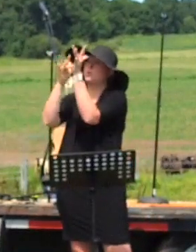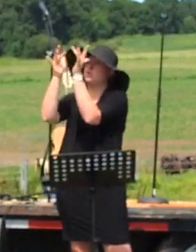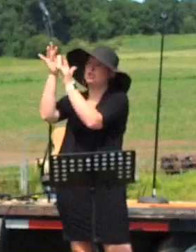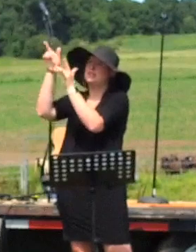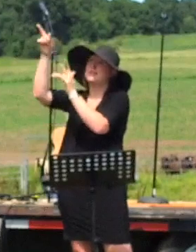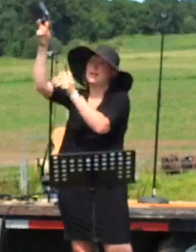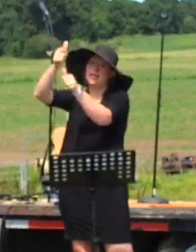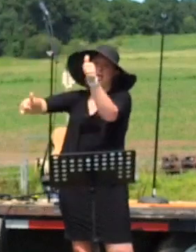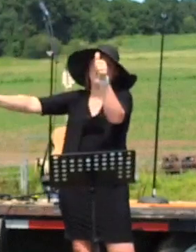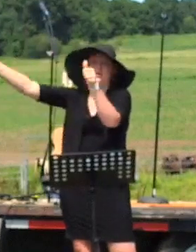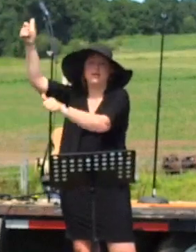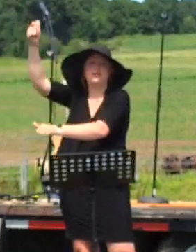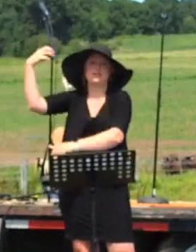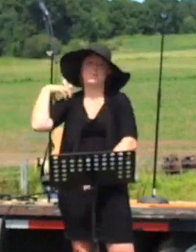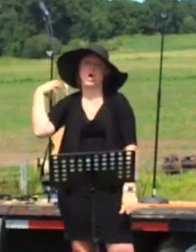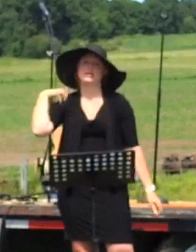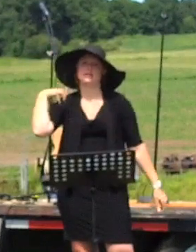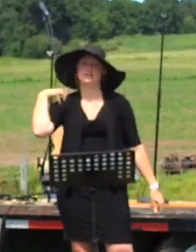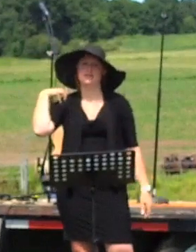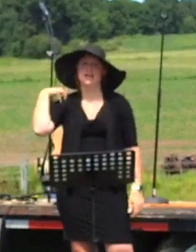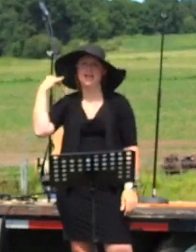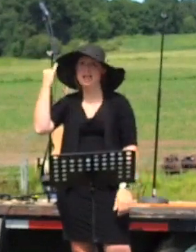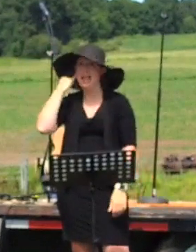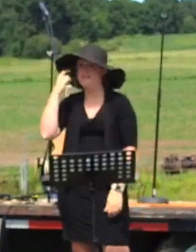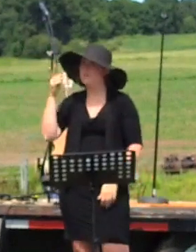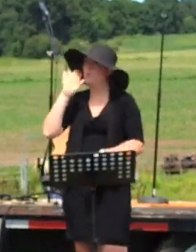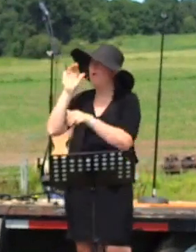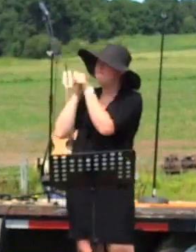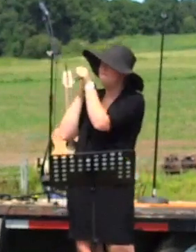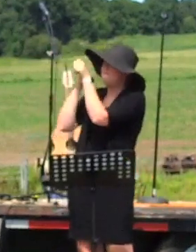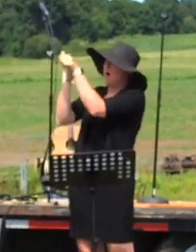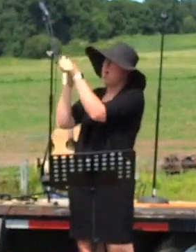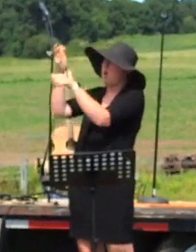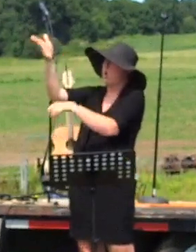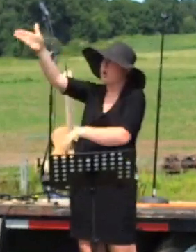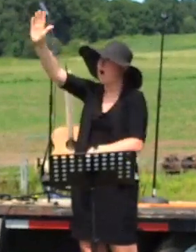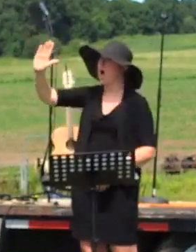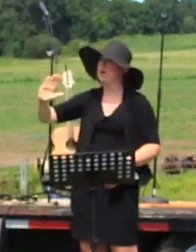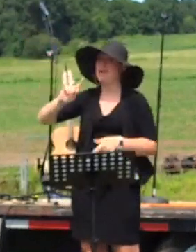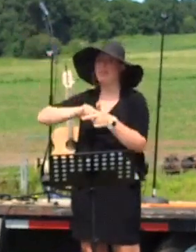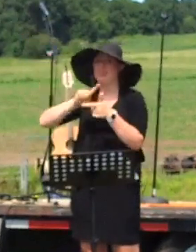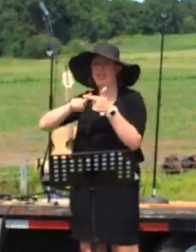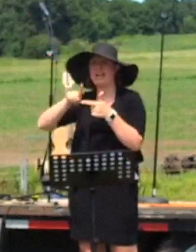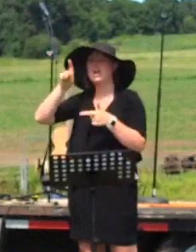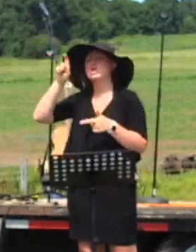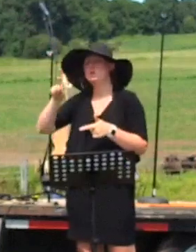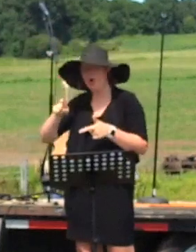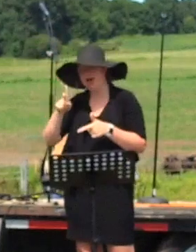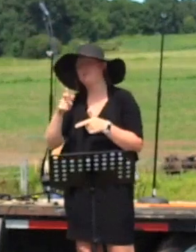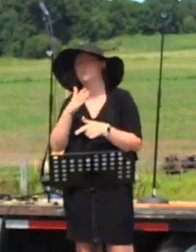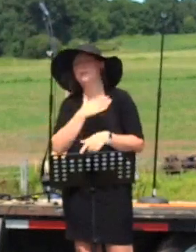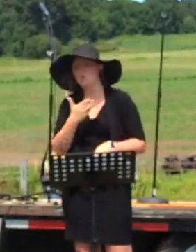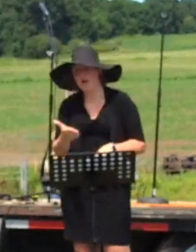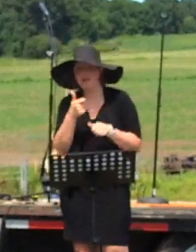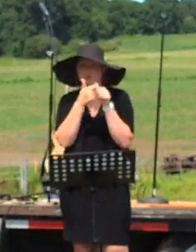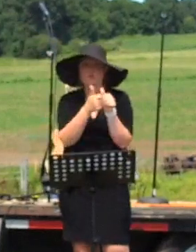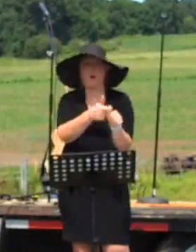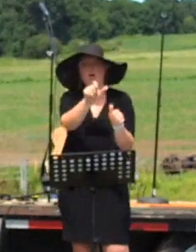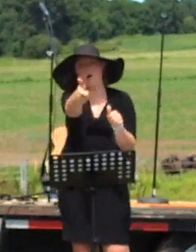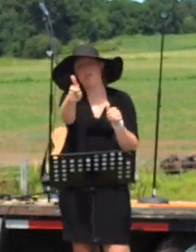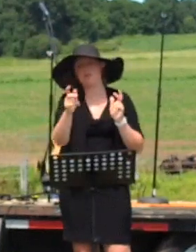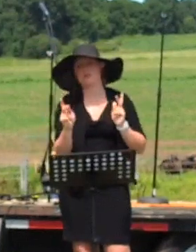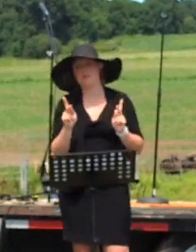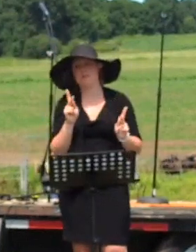him. And if you're going to be his follower, guess what? You're going to have to yield to others as well. Because